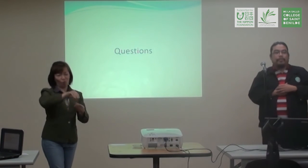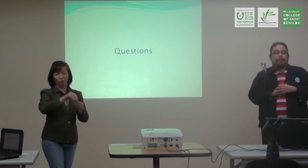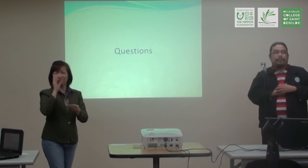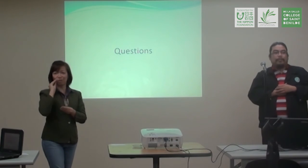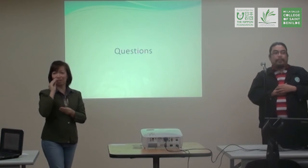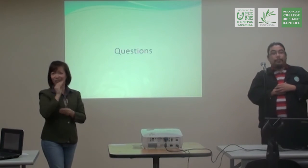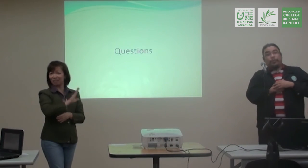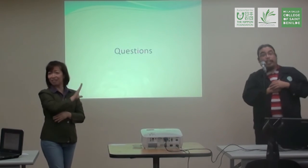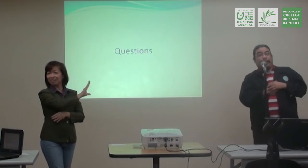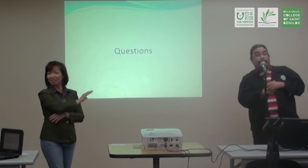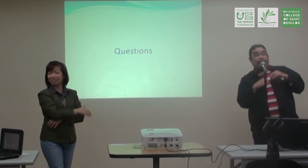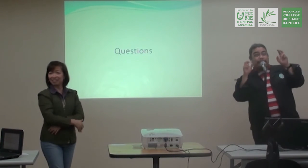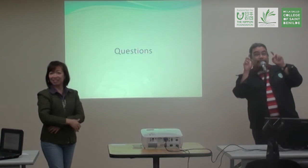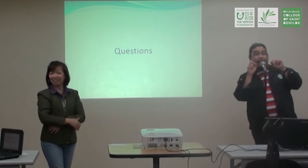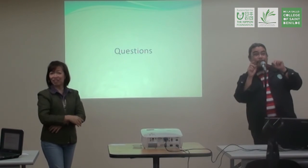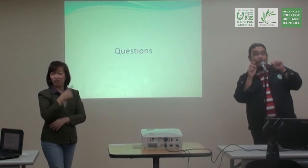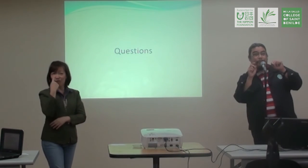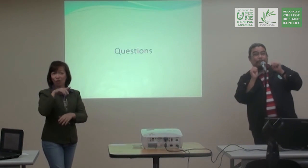experience?